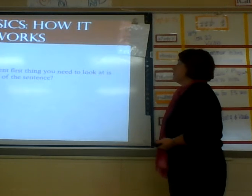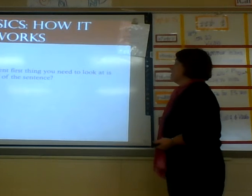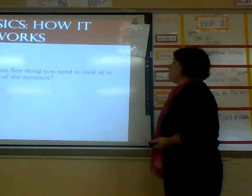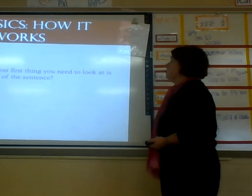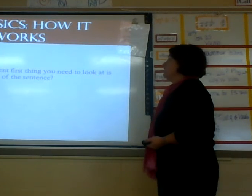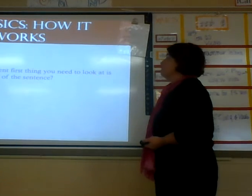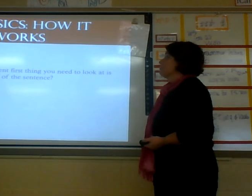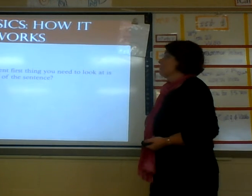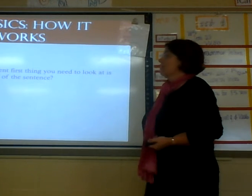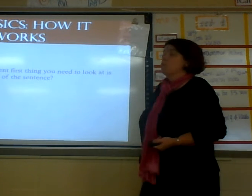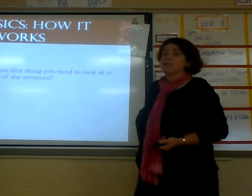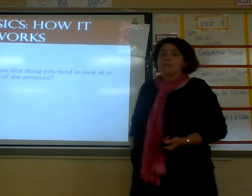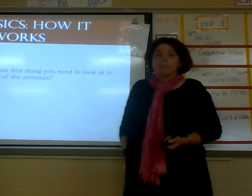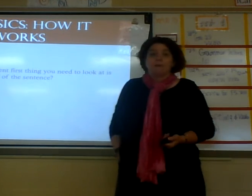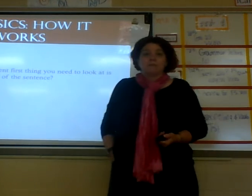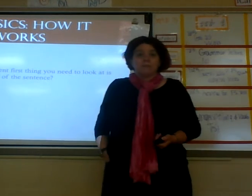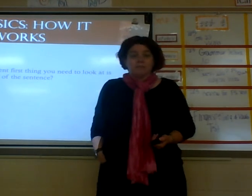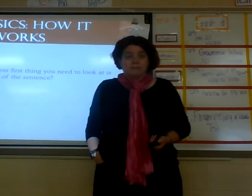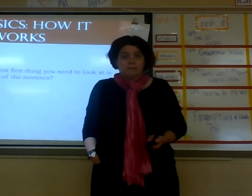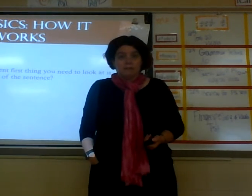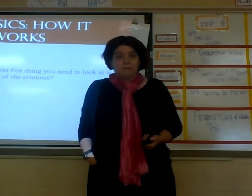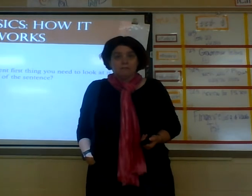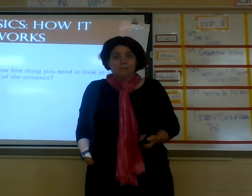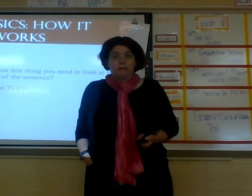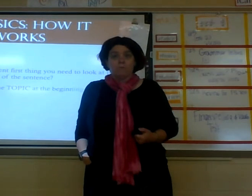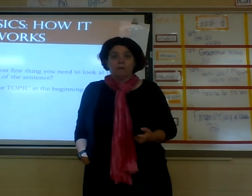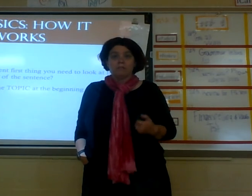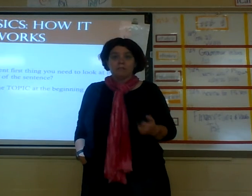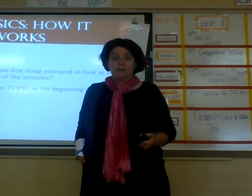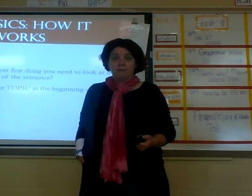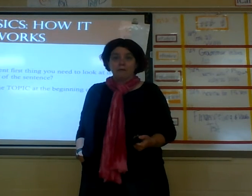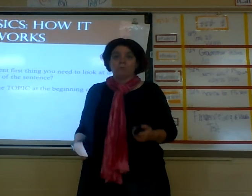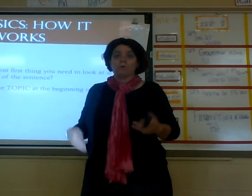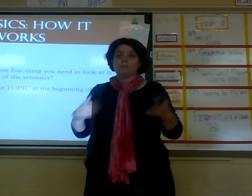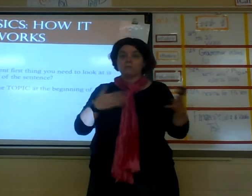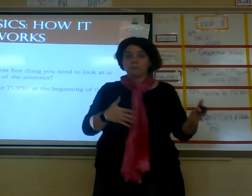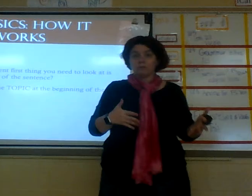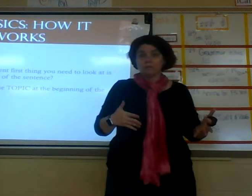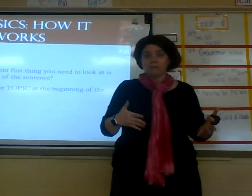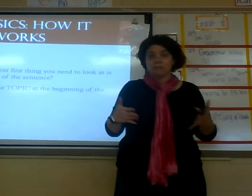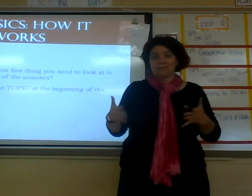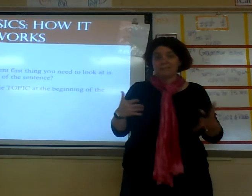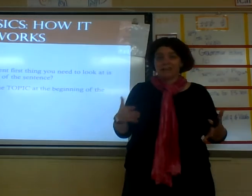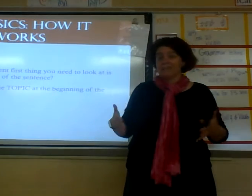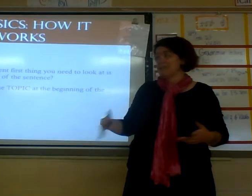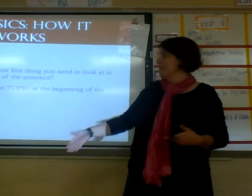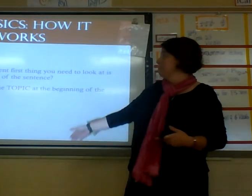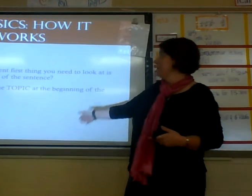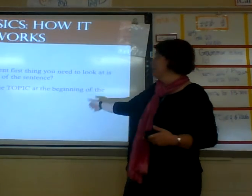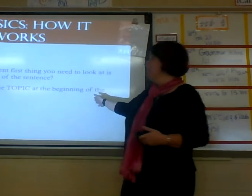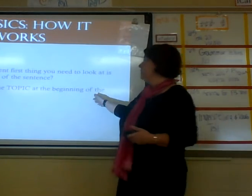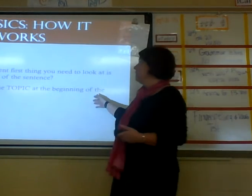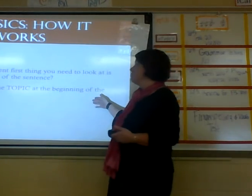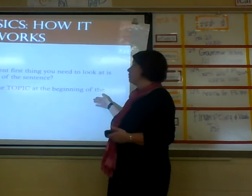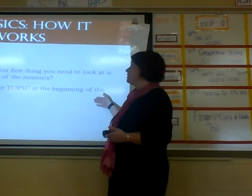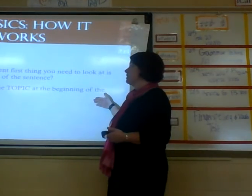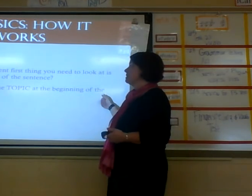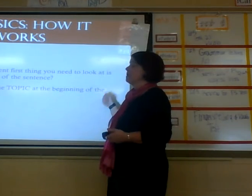thing you need to do is look at what the topic of the sentence is. Okay, what is the topic? What is the subject of the sentence? Kind of thinking about that. And then you place that topic